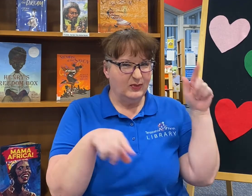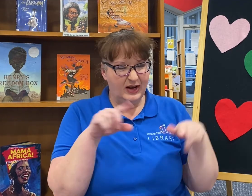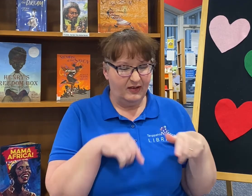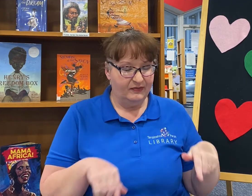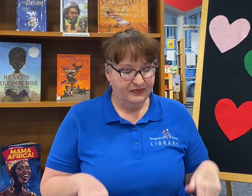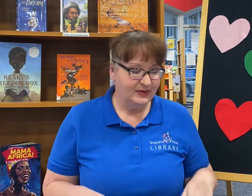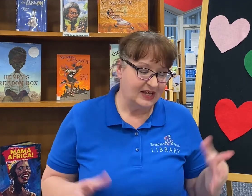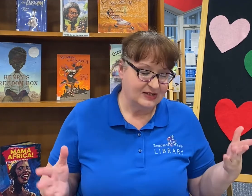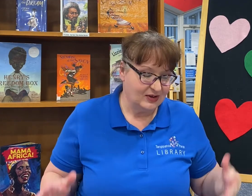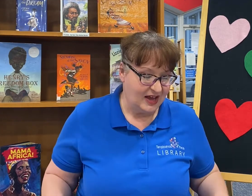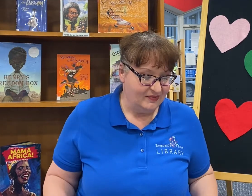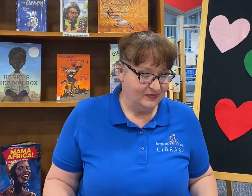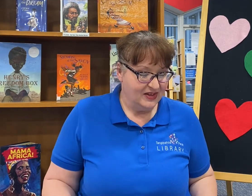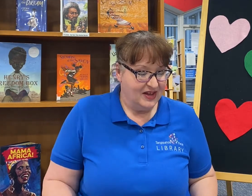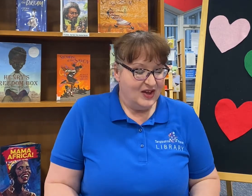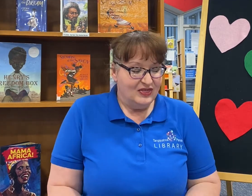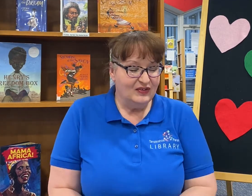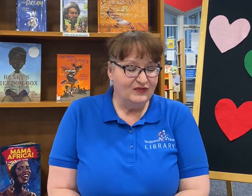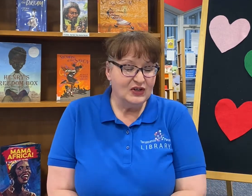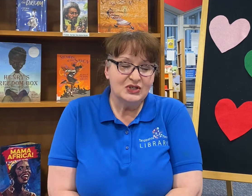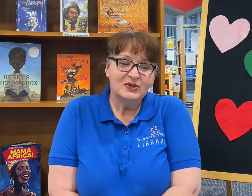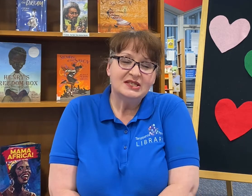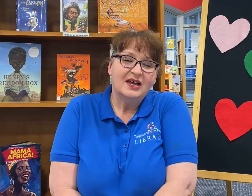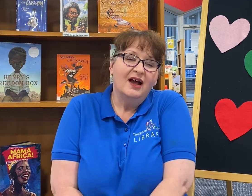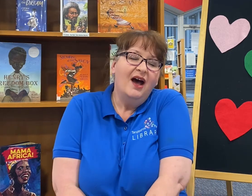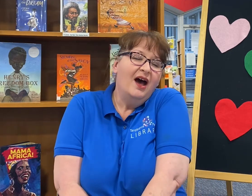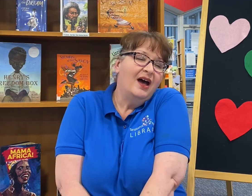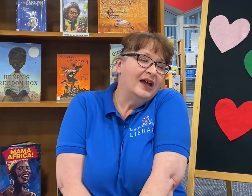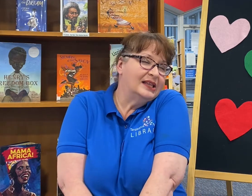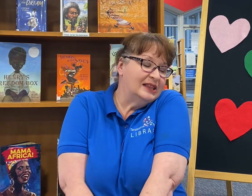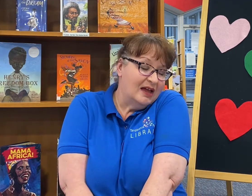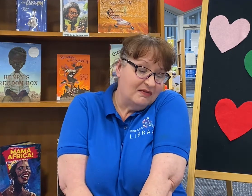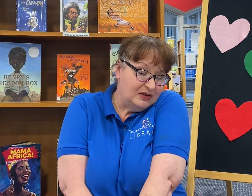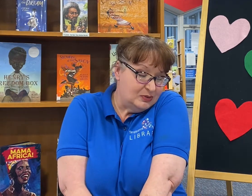out, but that's okay. The first one said, "I love you so."